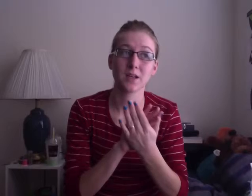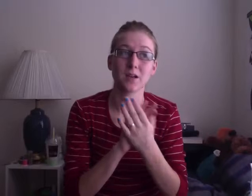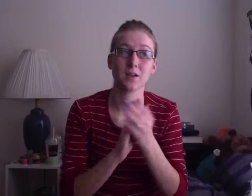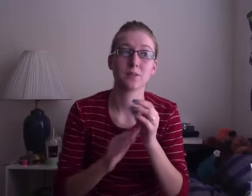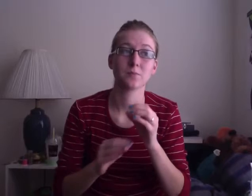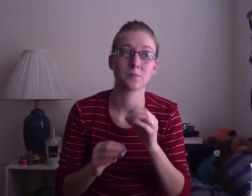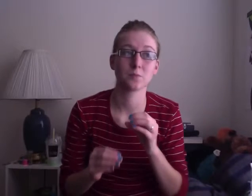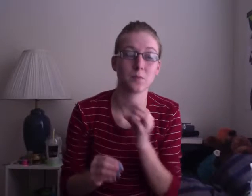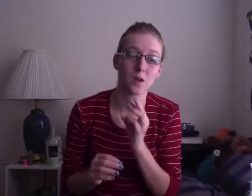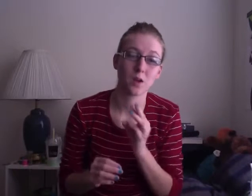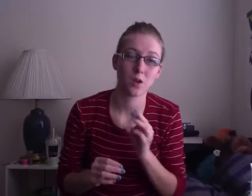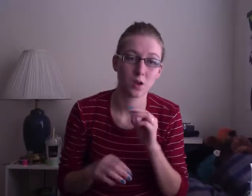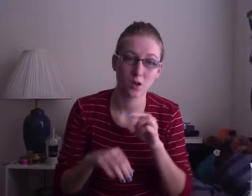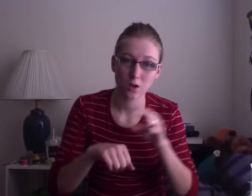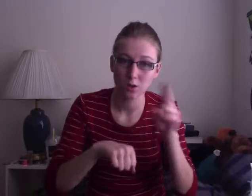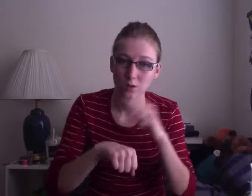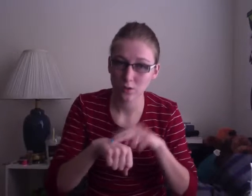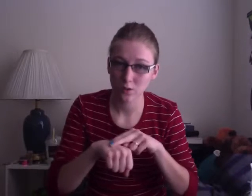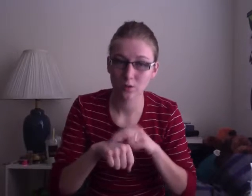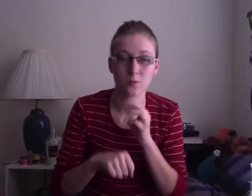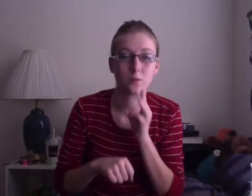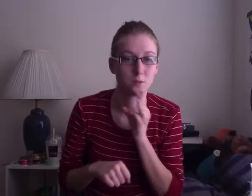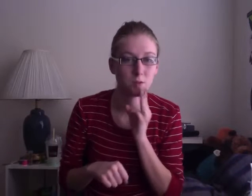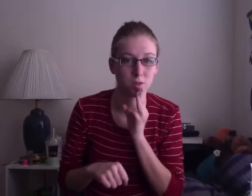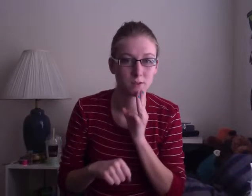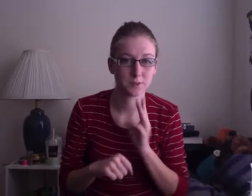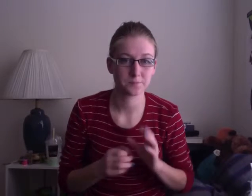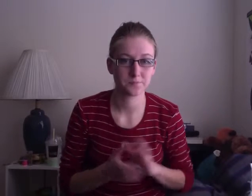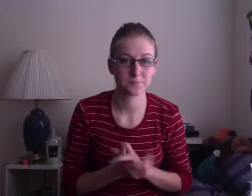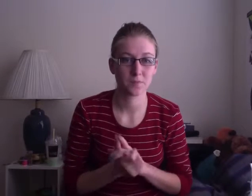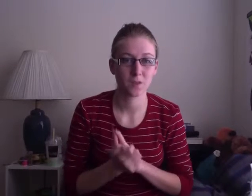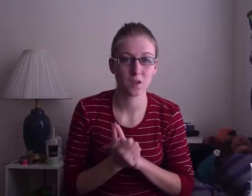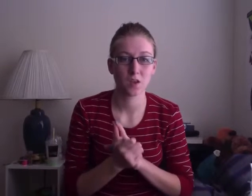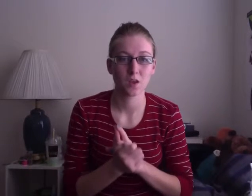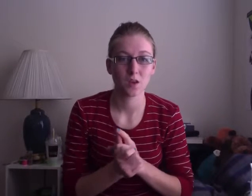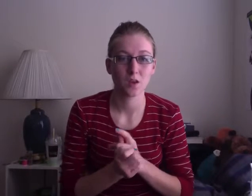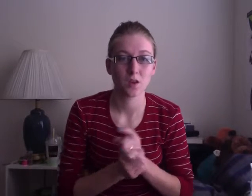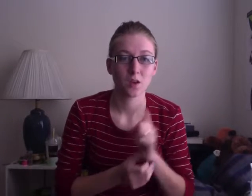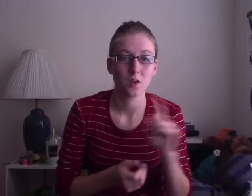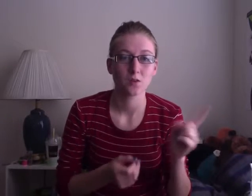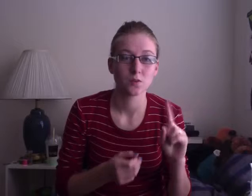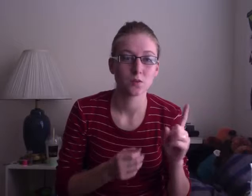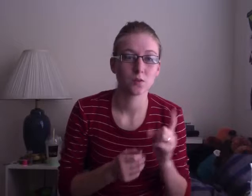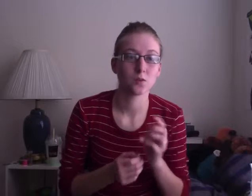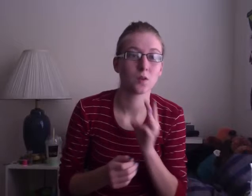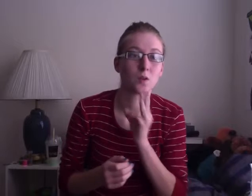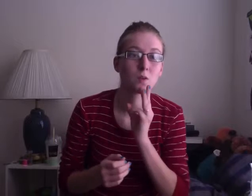Condensation, process in which gaseous water, which happens to be water vapor, is changed into a liquid form, which would be regular